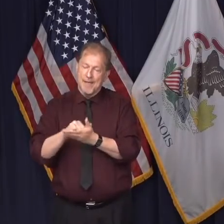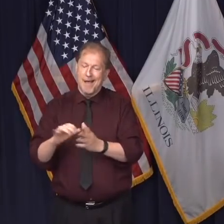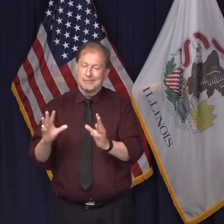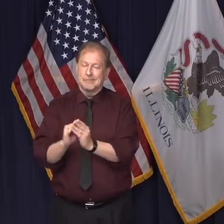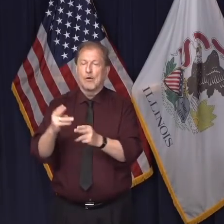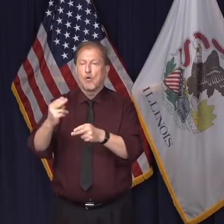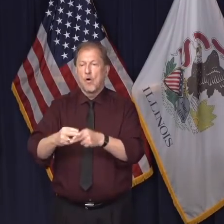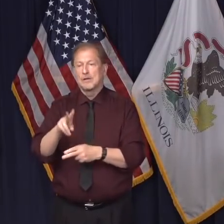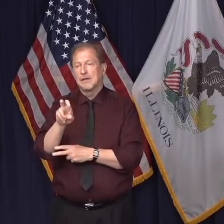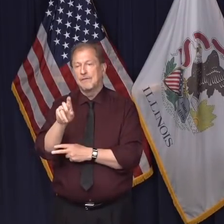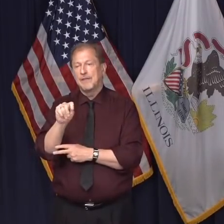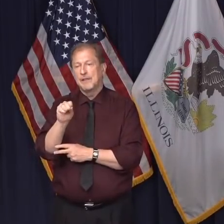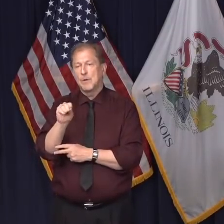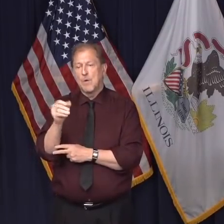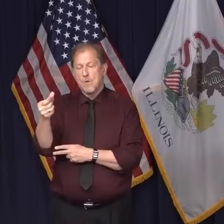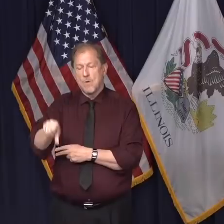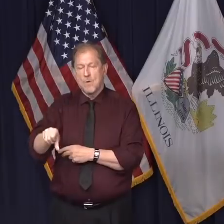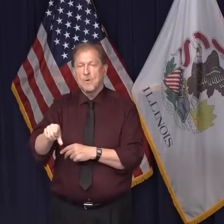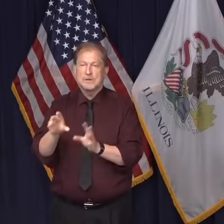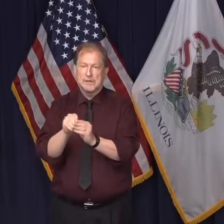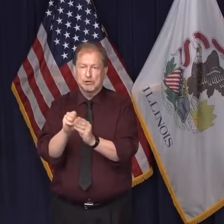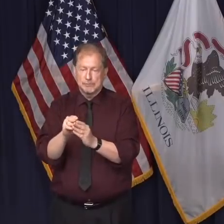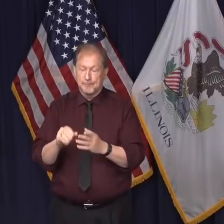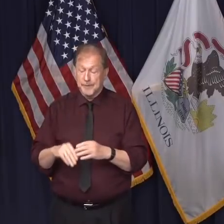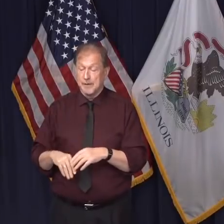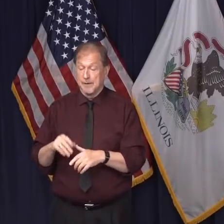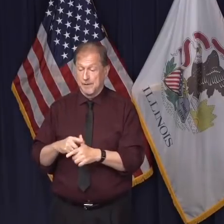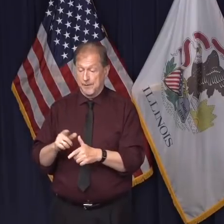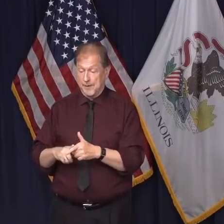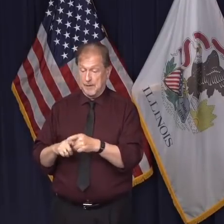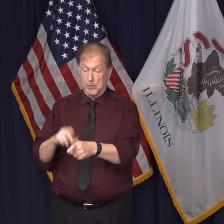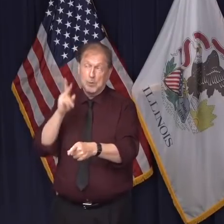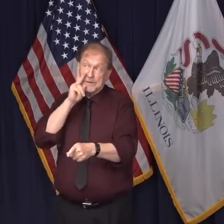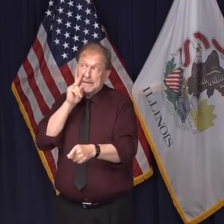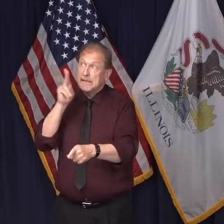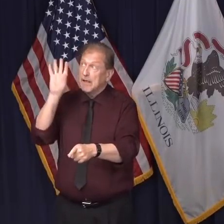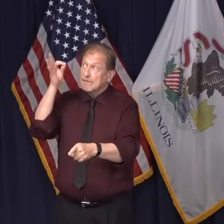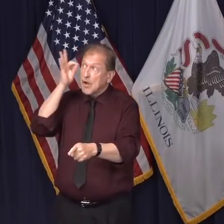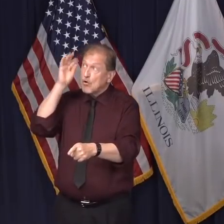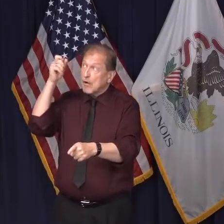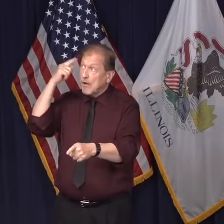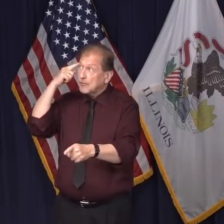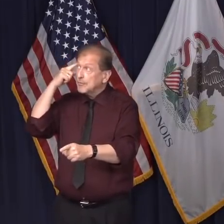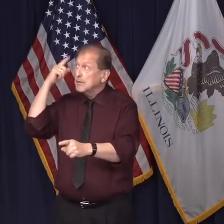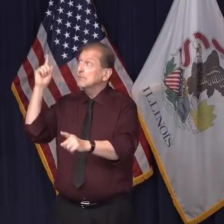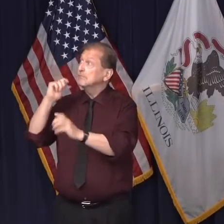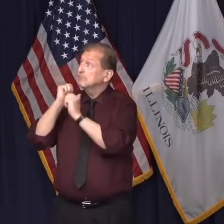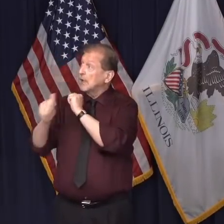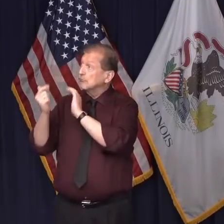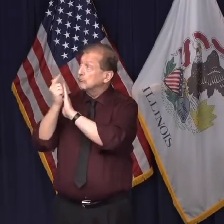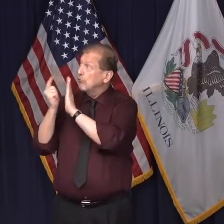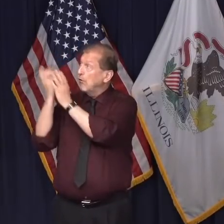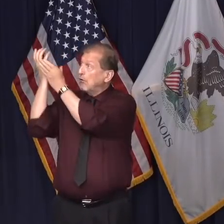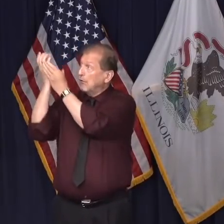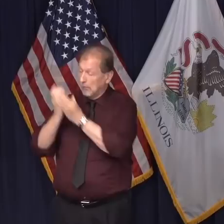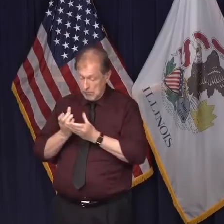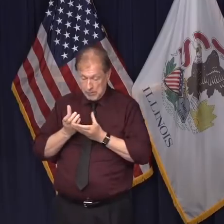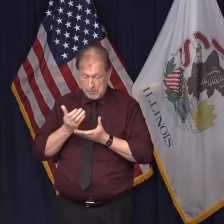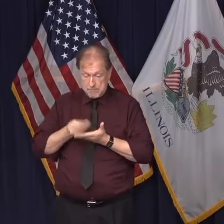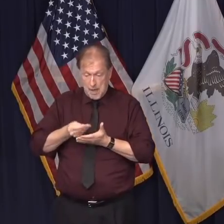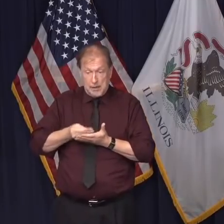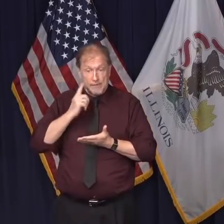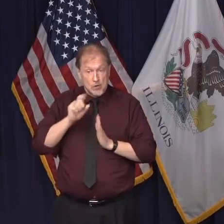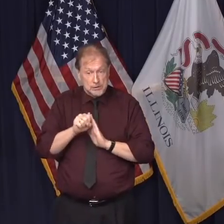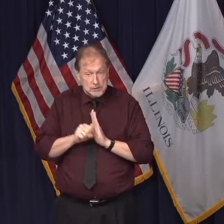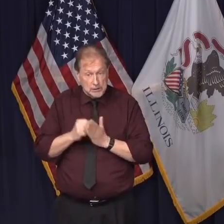in between, and we'll be evaluating whether or not the federal government did do what I think everybody hopes and expects that they will do.